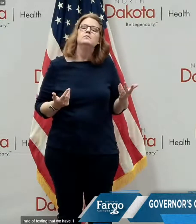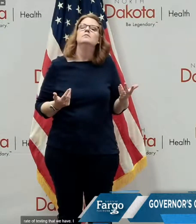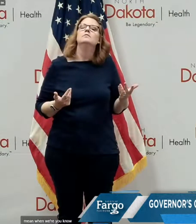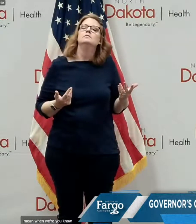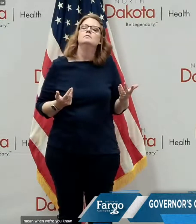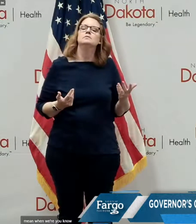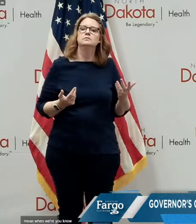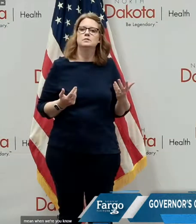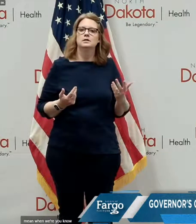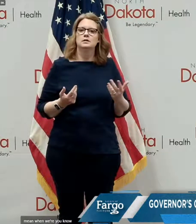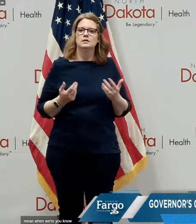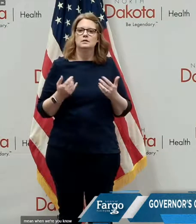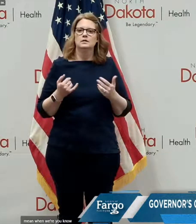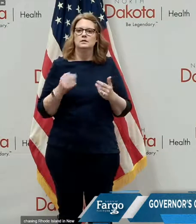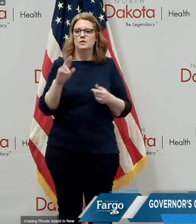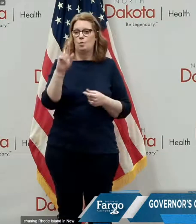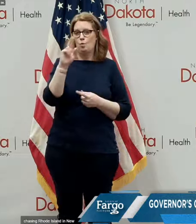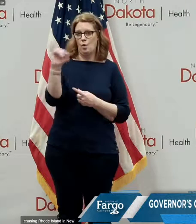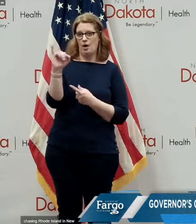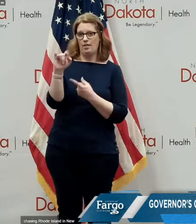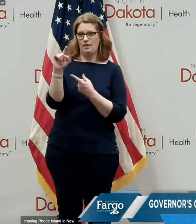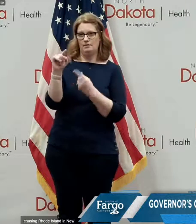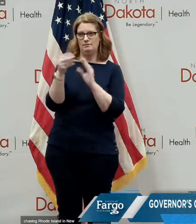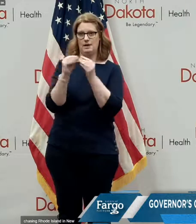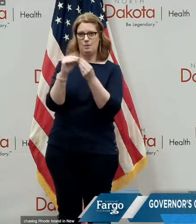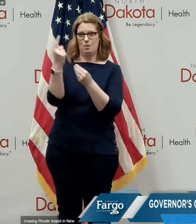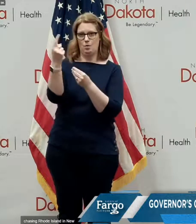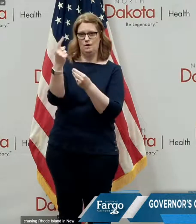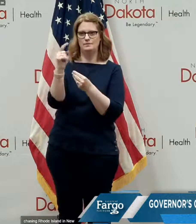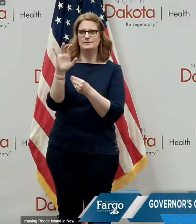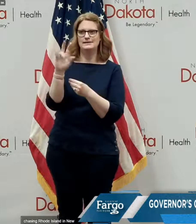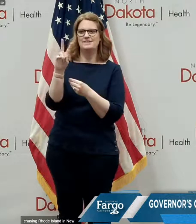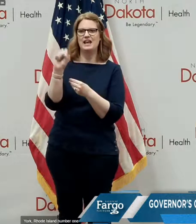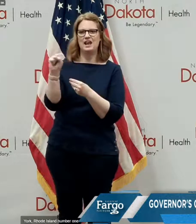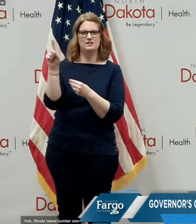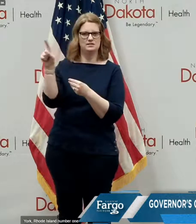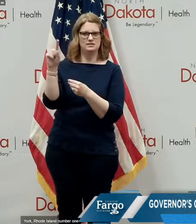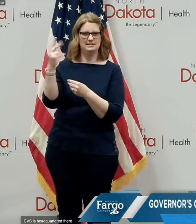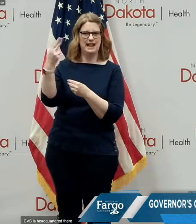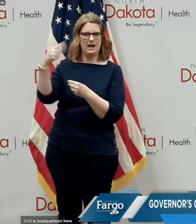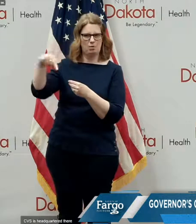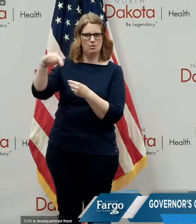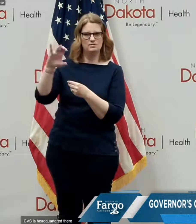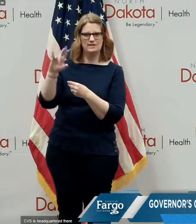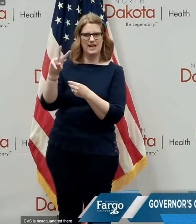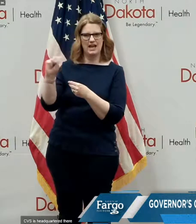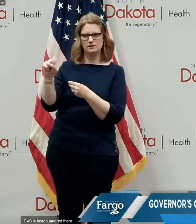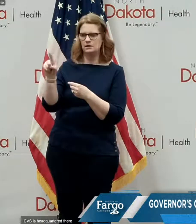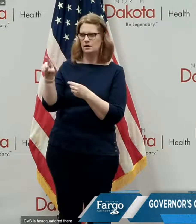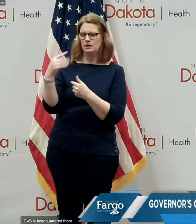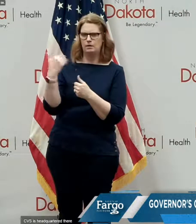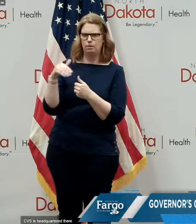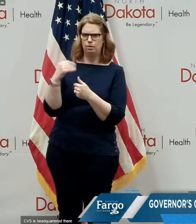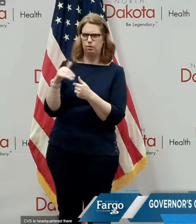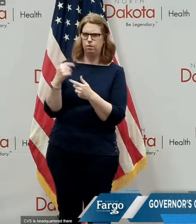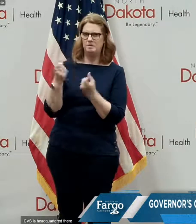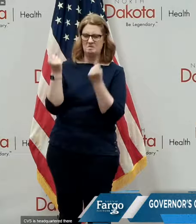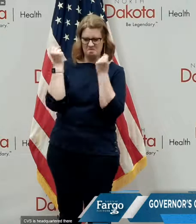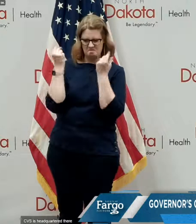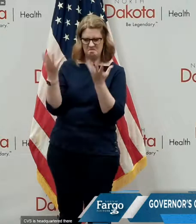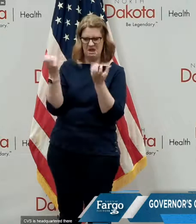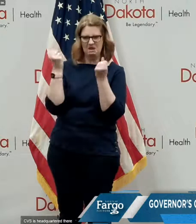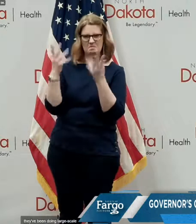chasing Rhode Island and New York, Rhode Island, number one, CVS is headquartered there. They've been doing large-scale drive-through